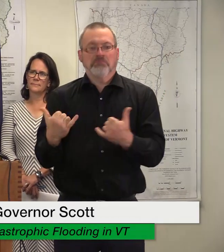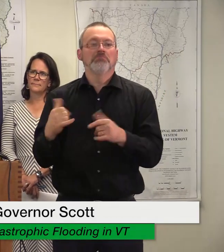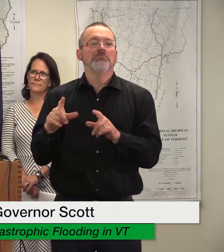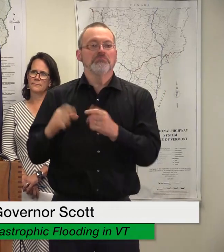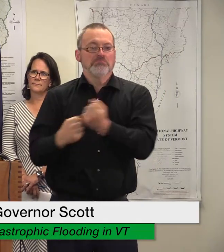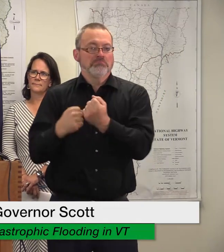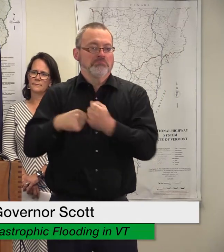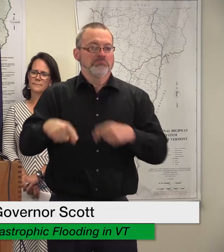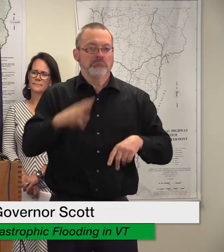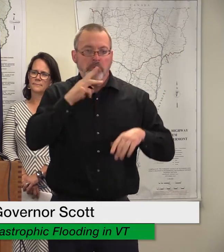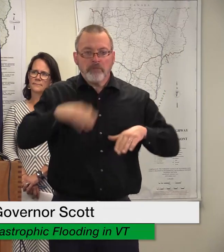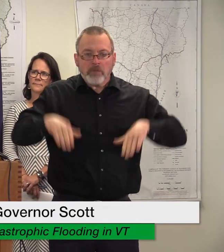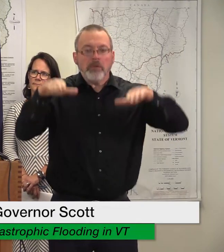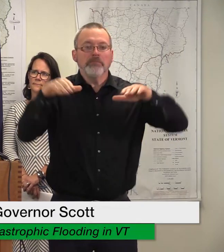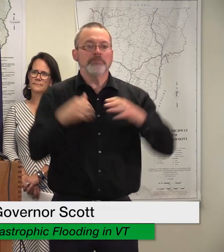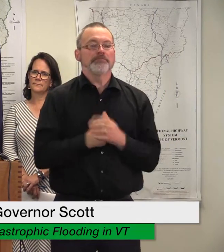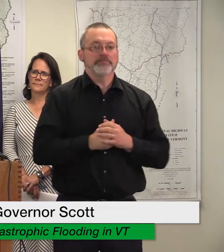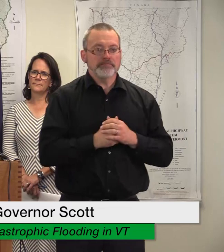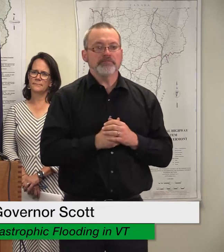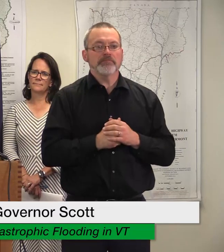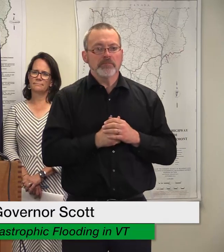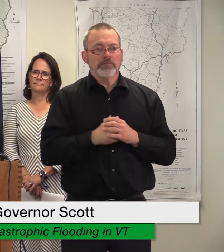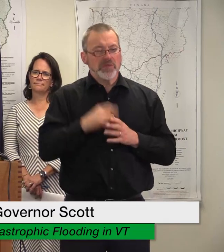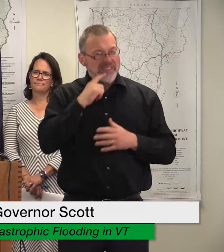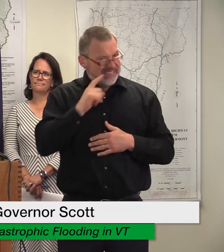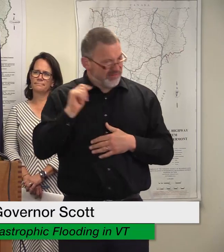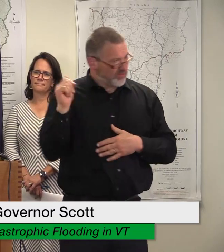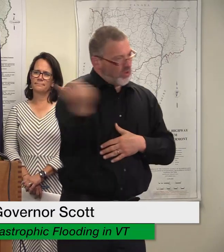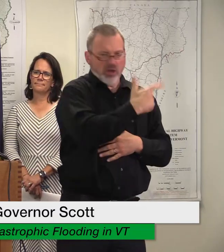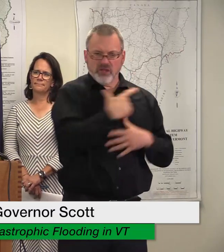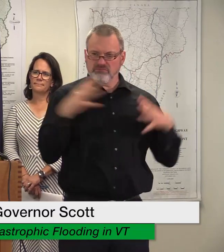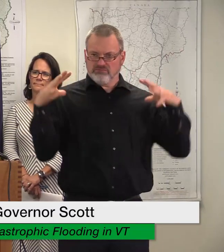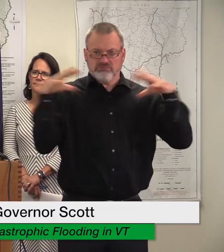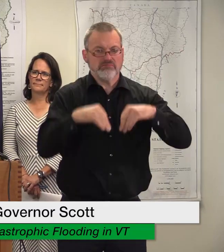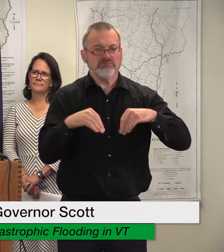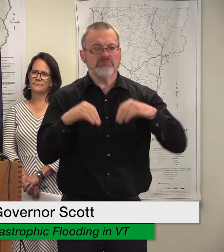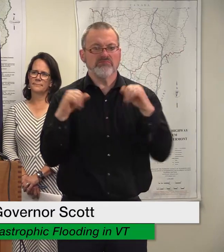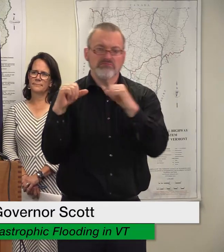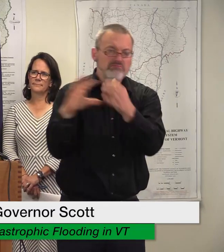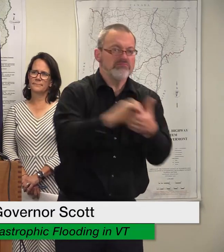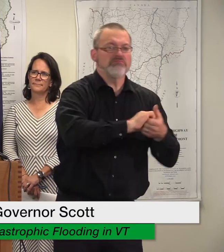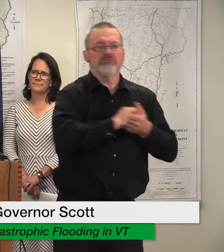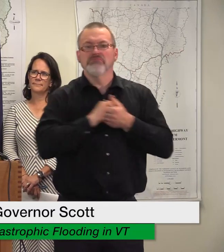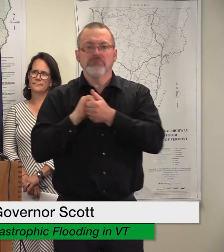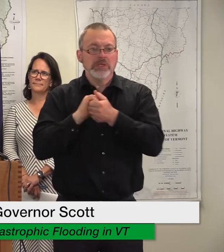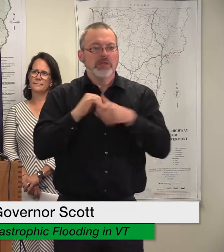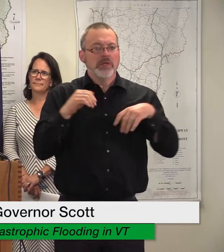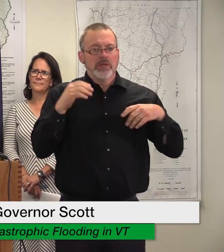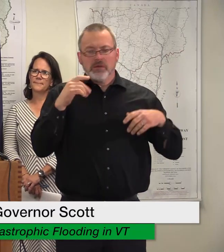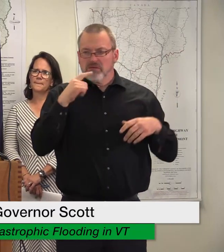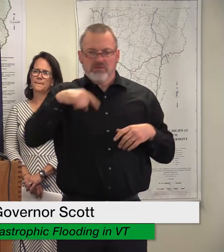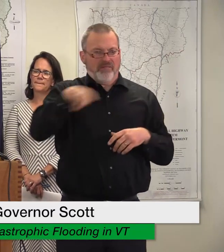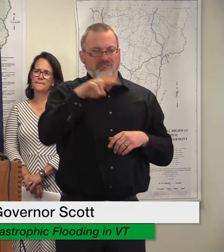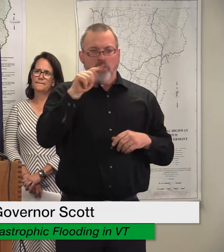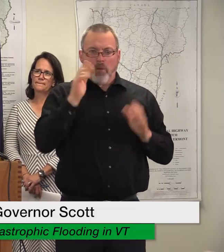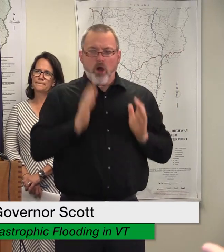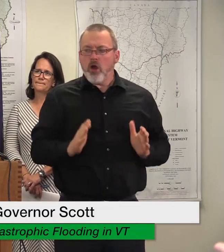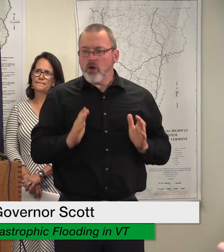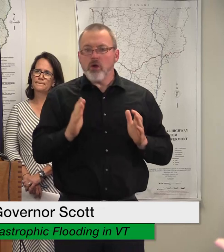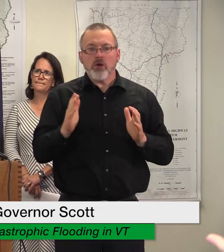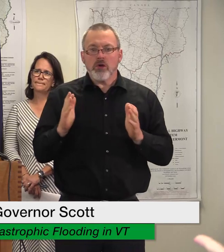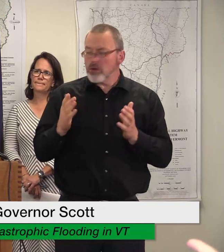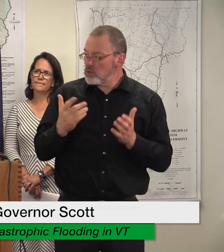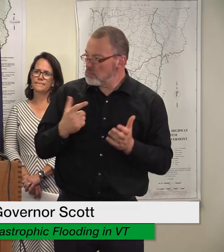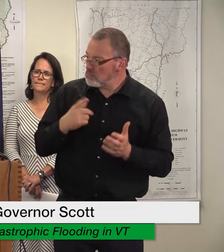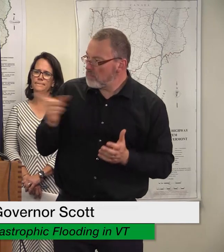we are all in this together. Time and time again, Vermonters have shown their willingness to step up to help their neighbors and